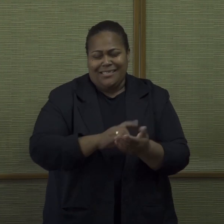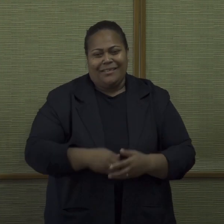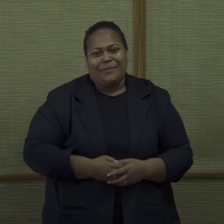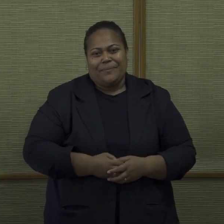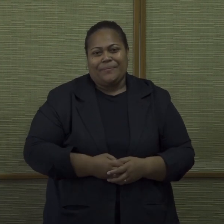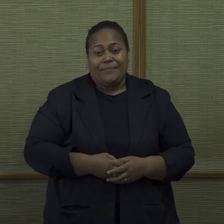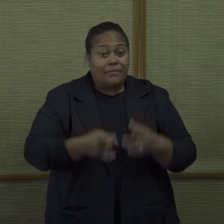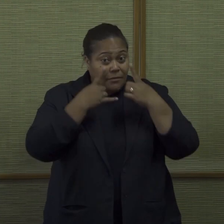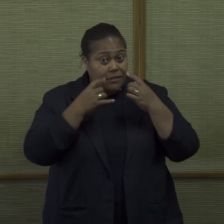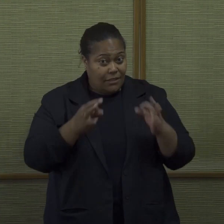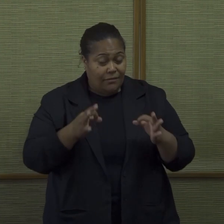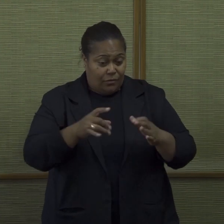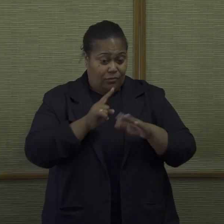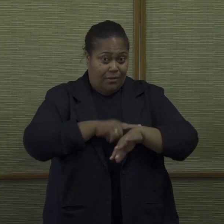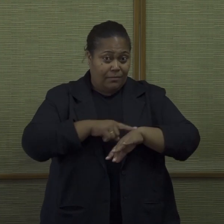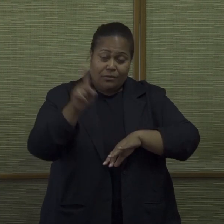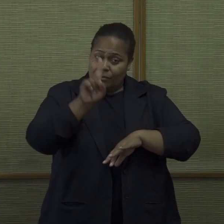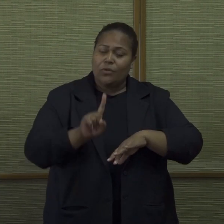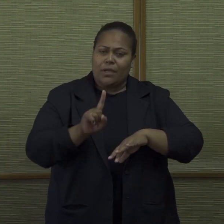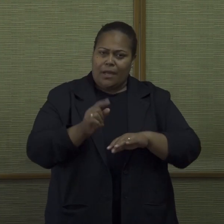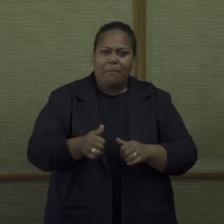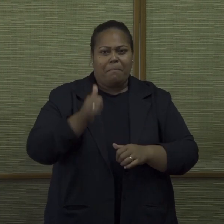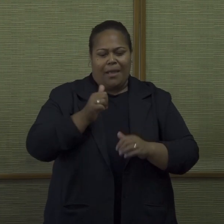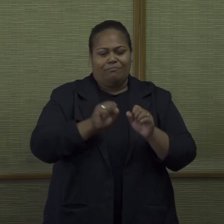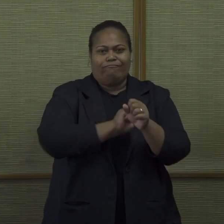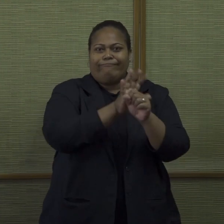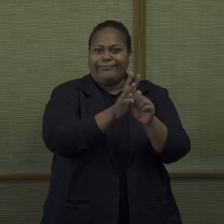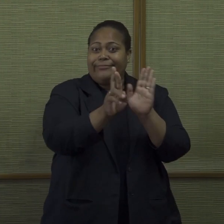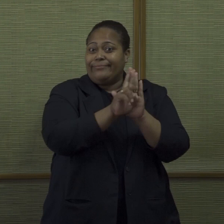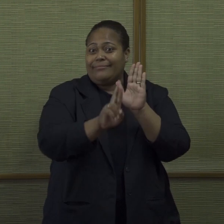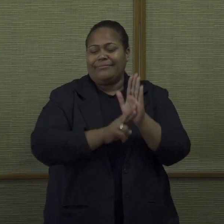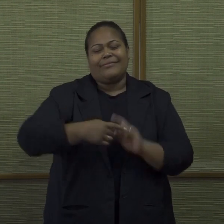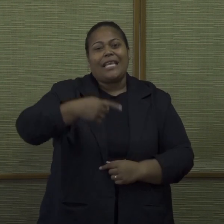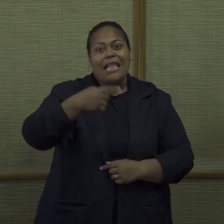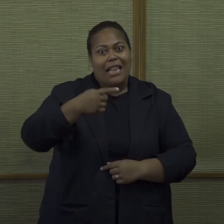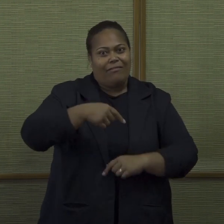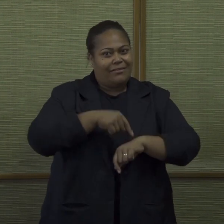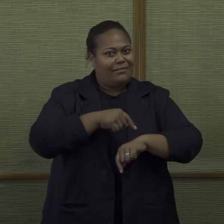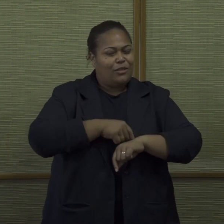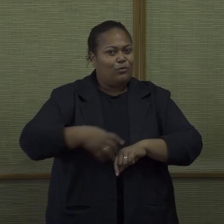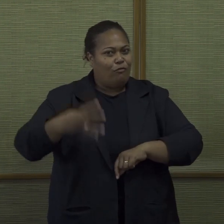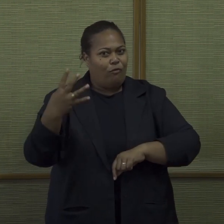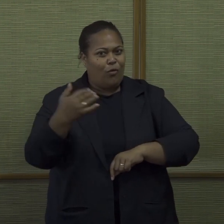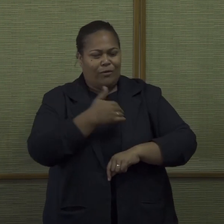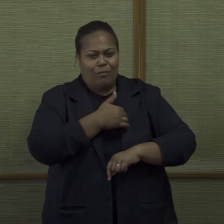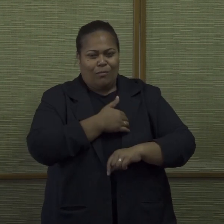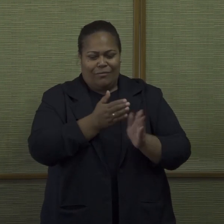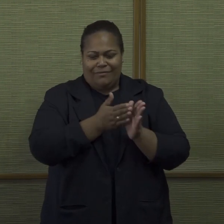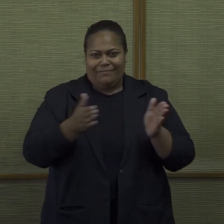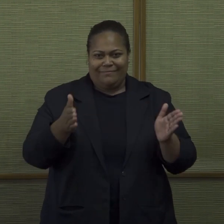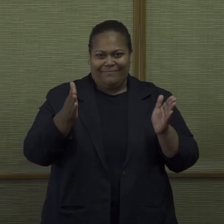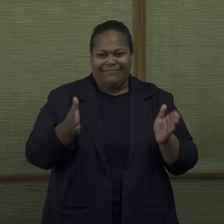times as of today reverts to COVID-19 hours, which is 11 p.m. to 4 a.m. across